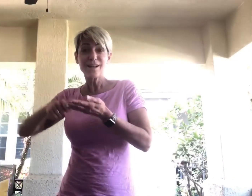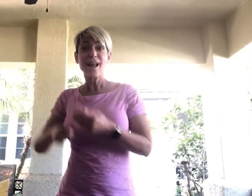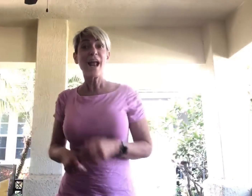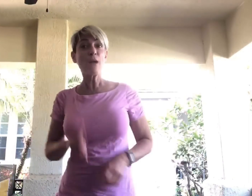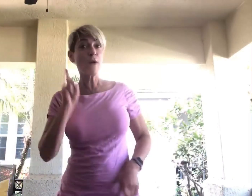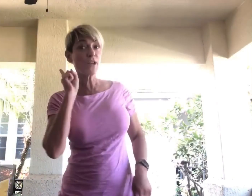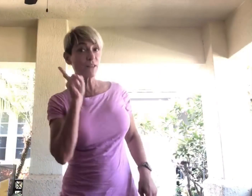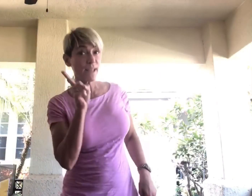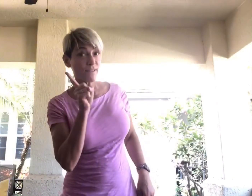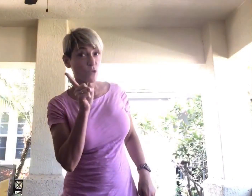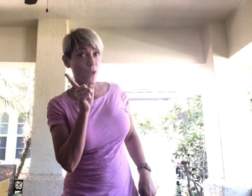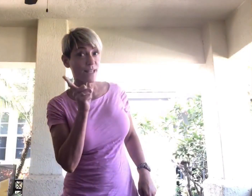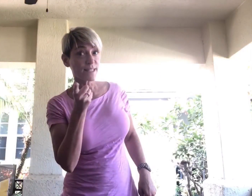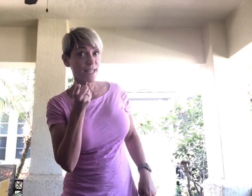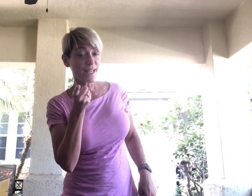and when you leave the toilet seats,